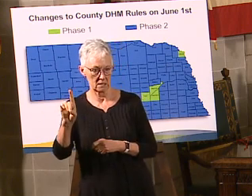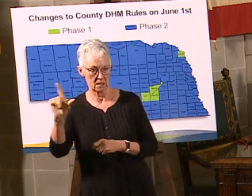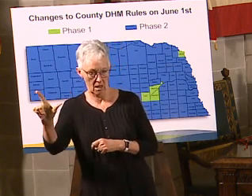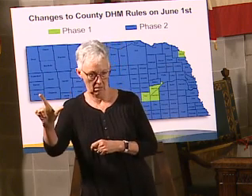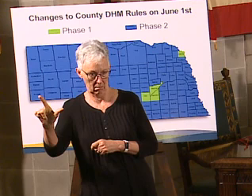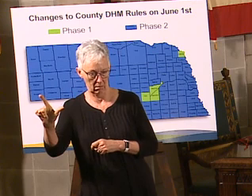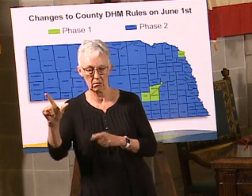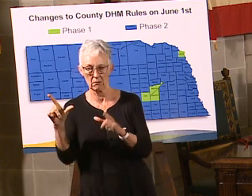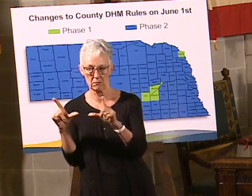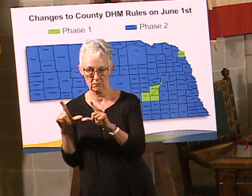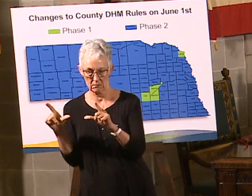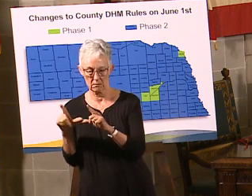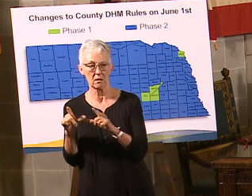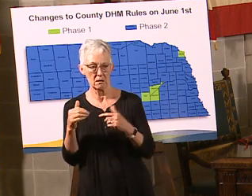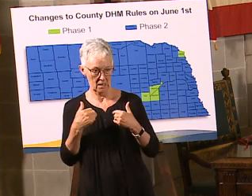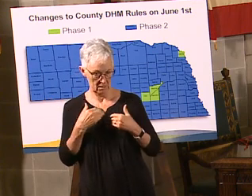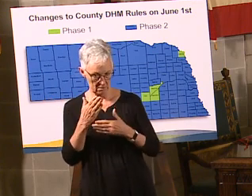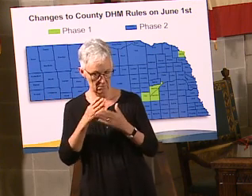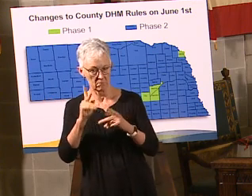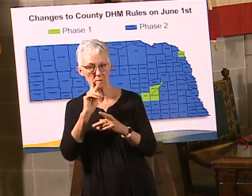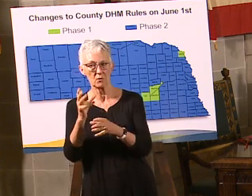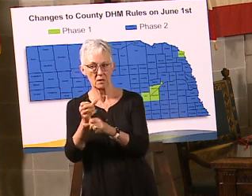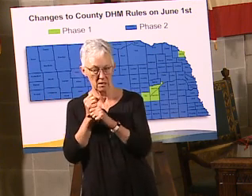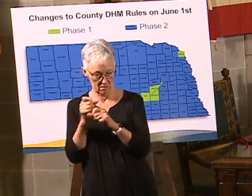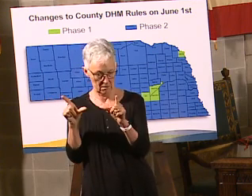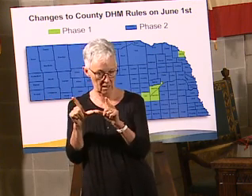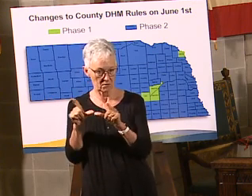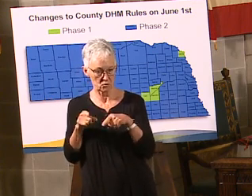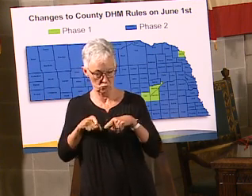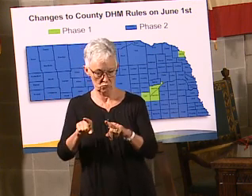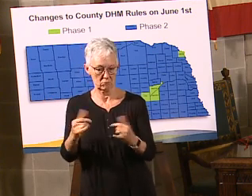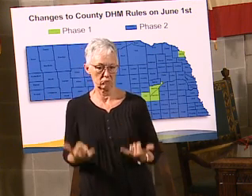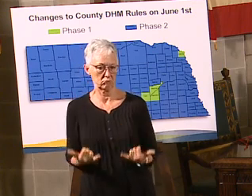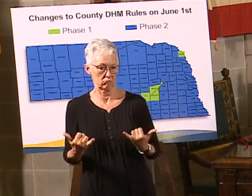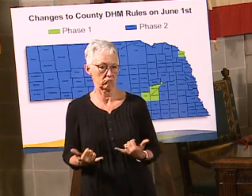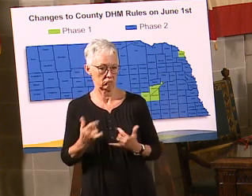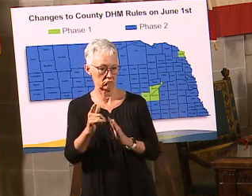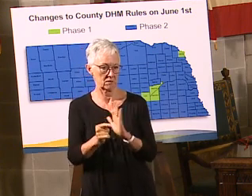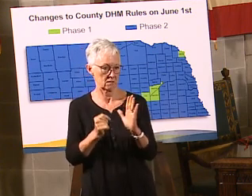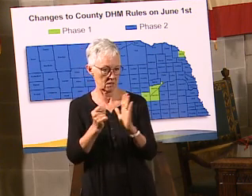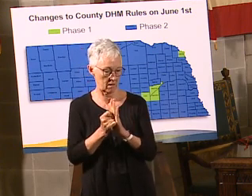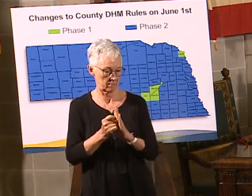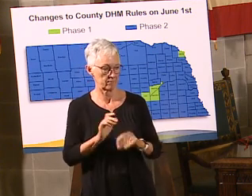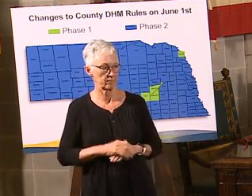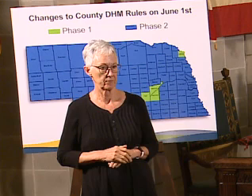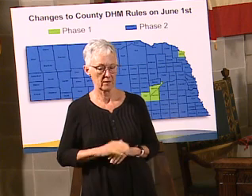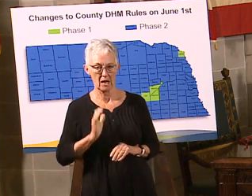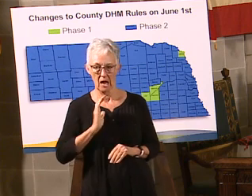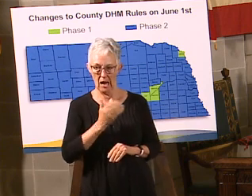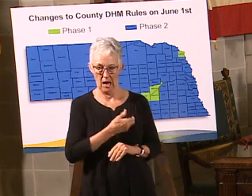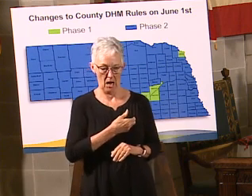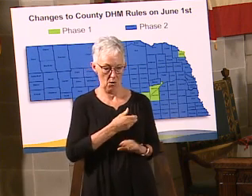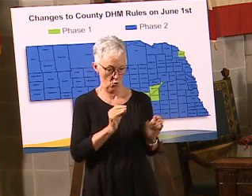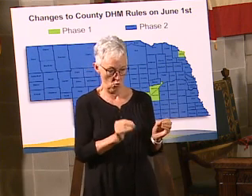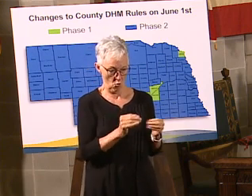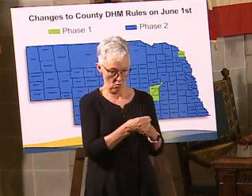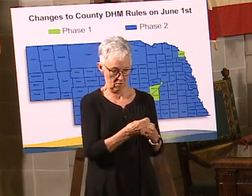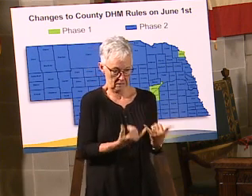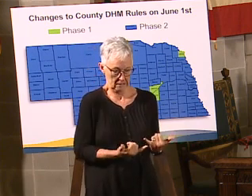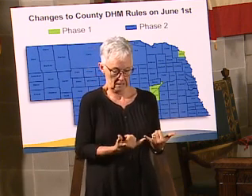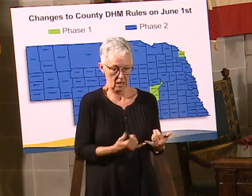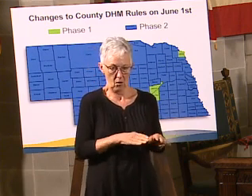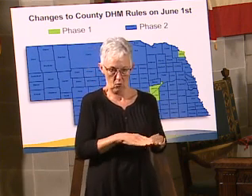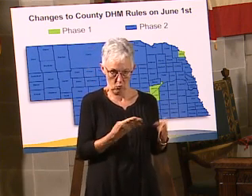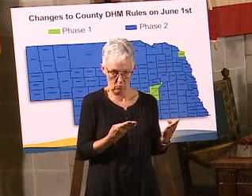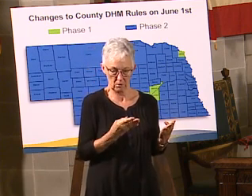people get those CDLs over the course of the pandemic as well. Our offices, our service centers are open